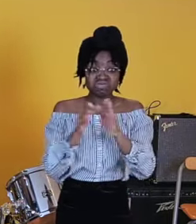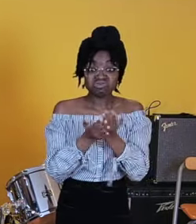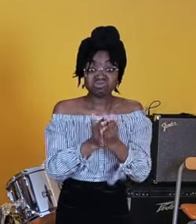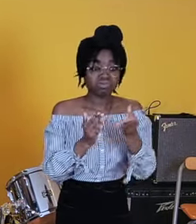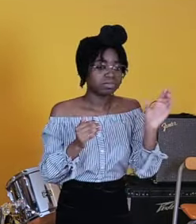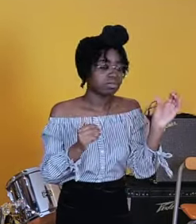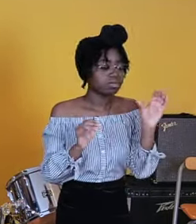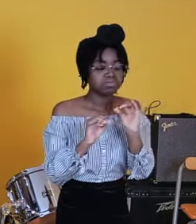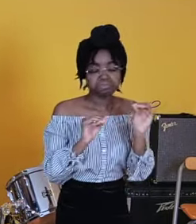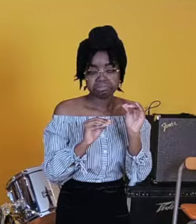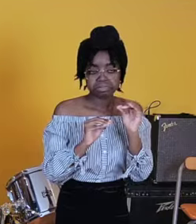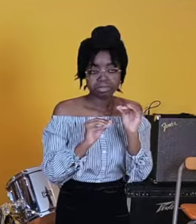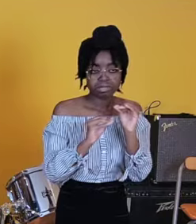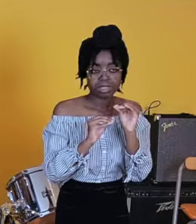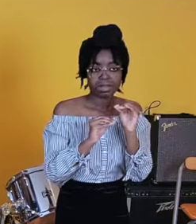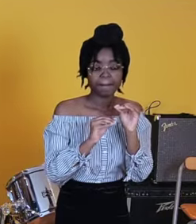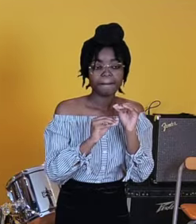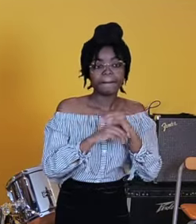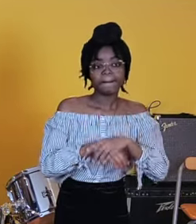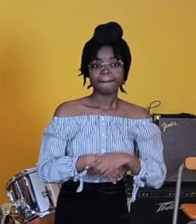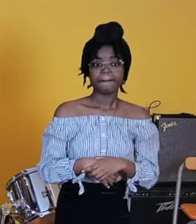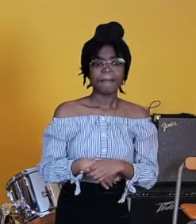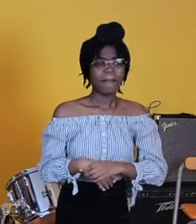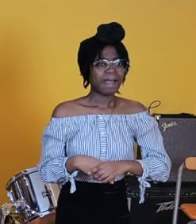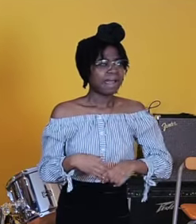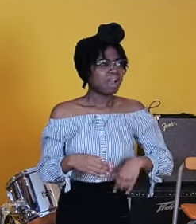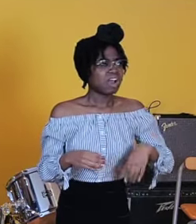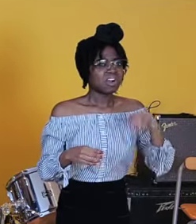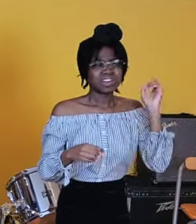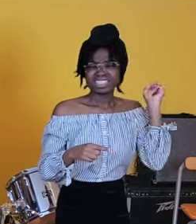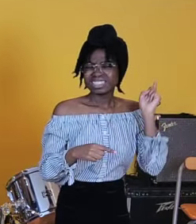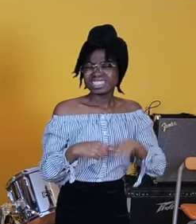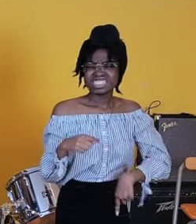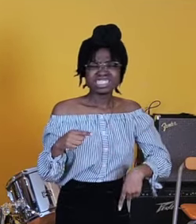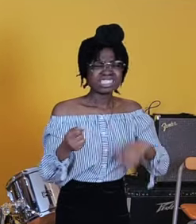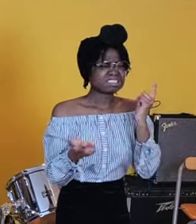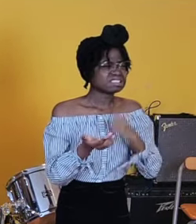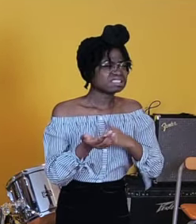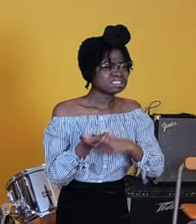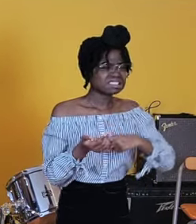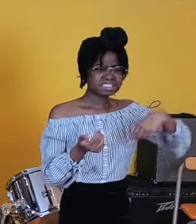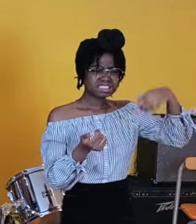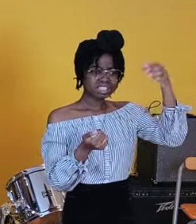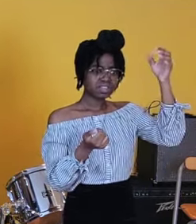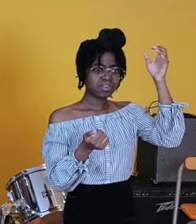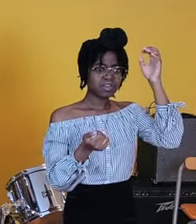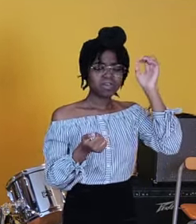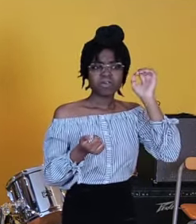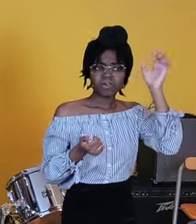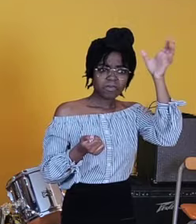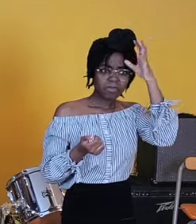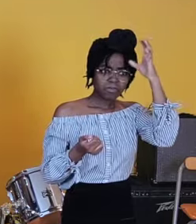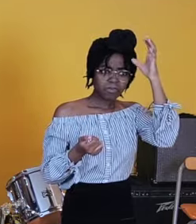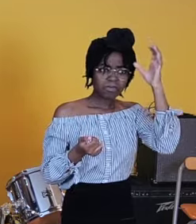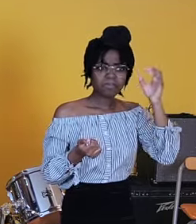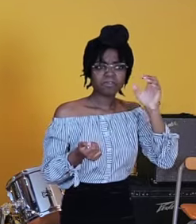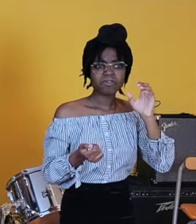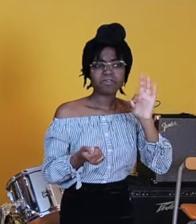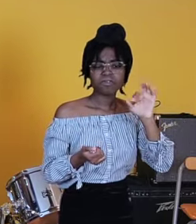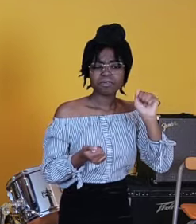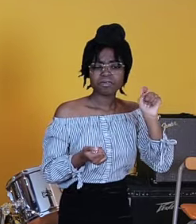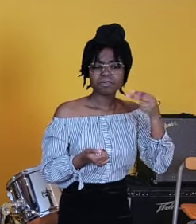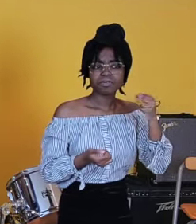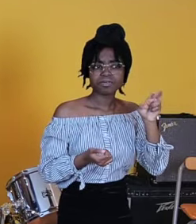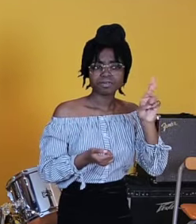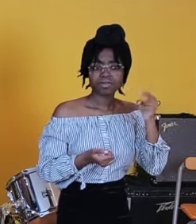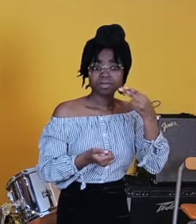fact, it would be downright impossible to talk about fatherhood, a good father, or Father's Day